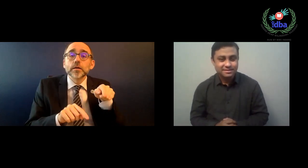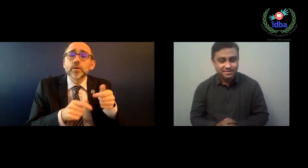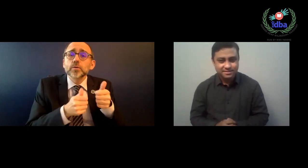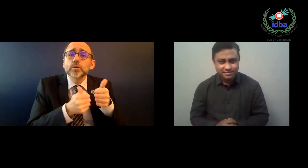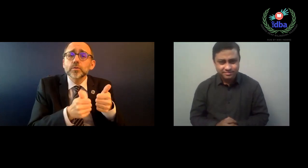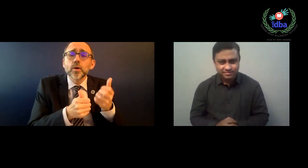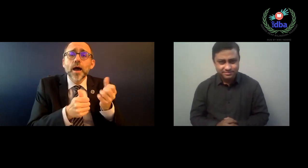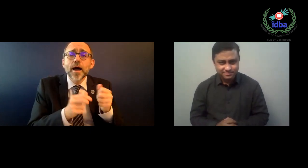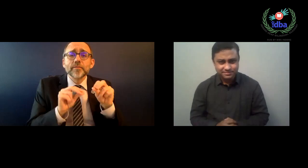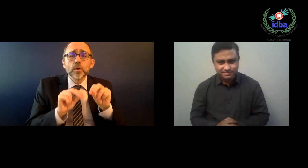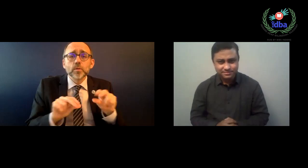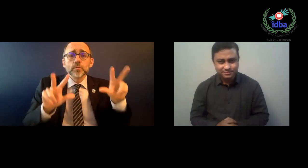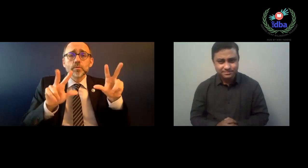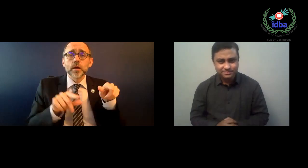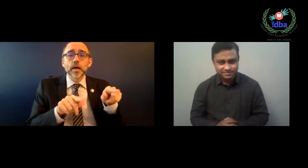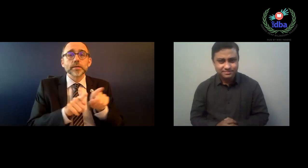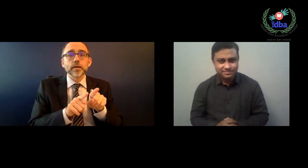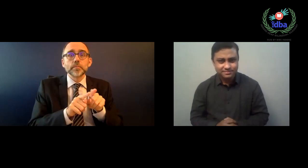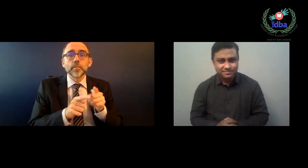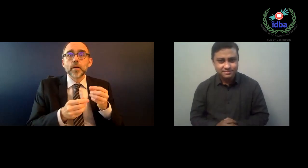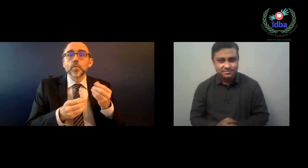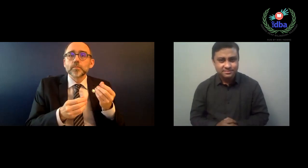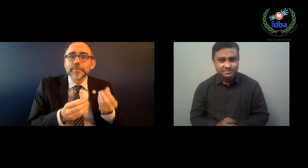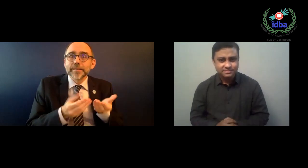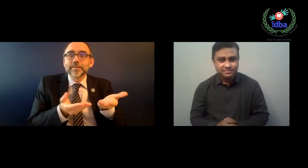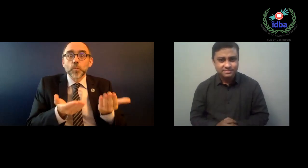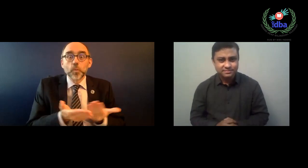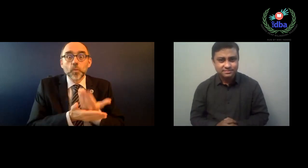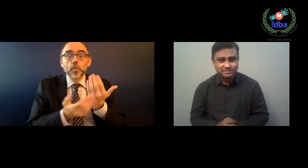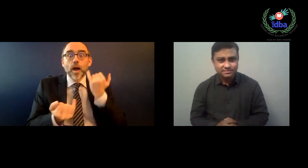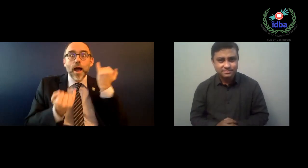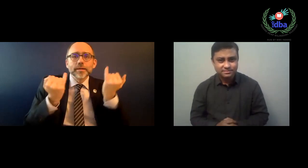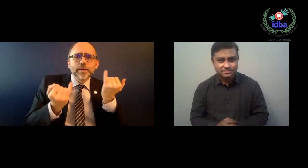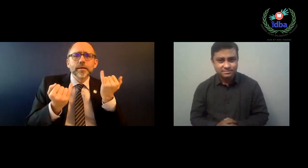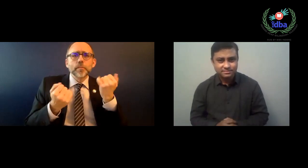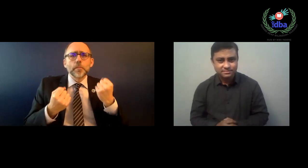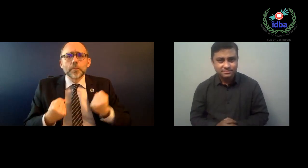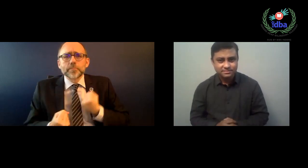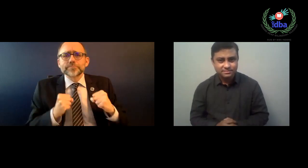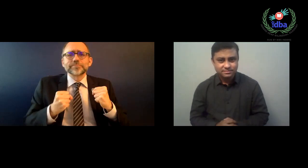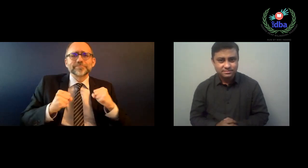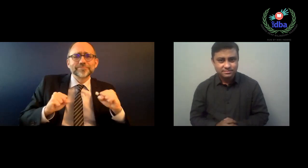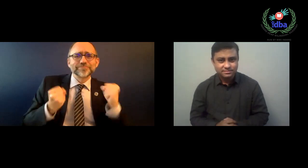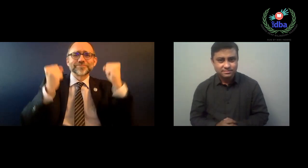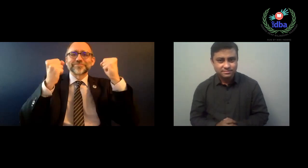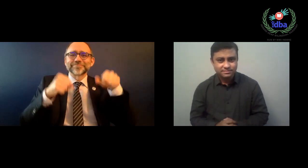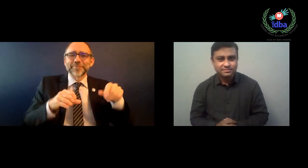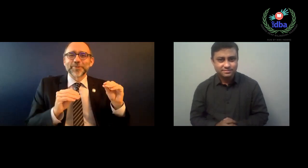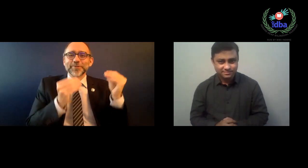World Federation of the Deaf. For example, you have YADI. If they have new ideas, new motivation,